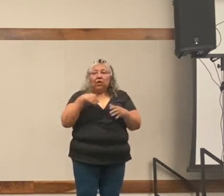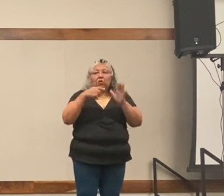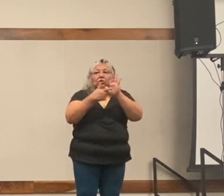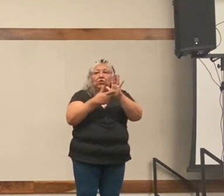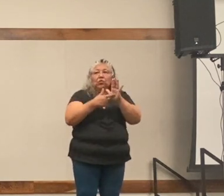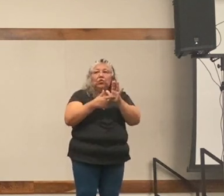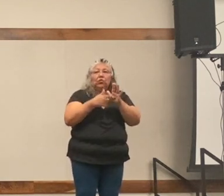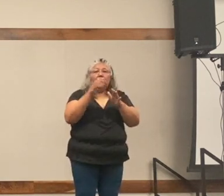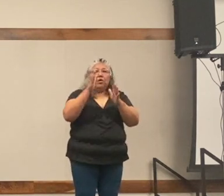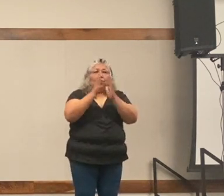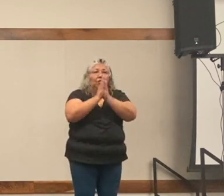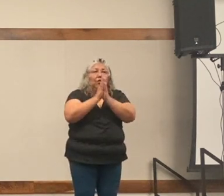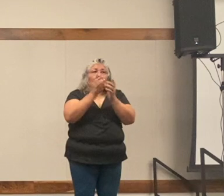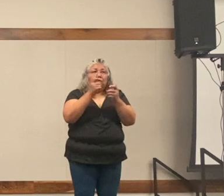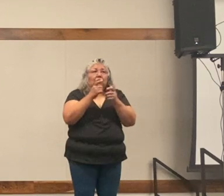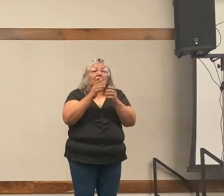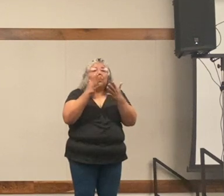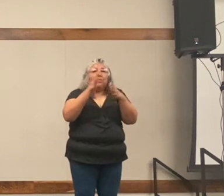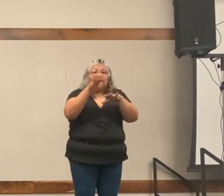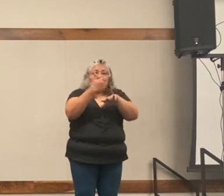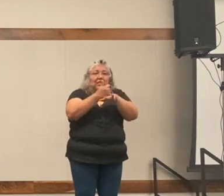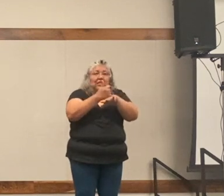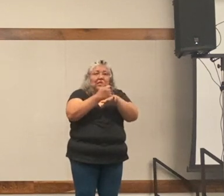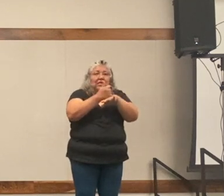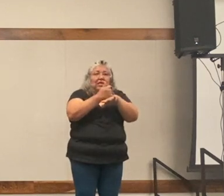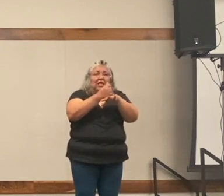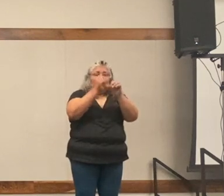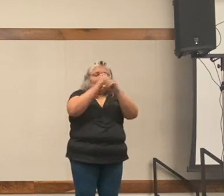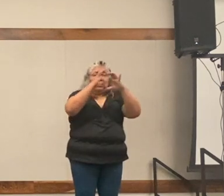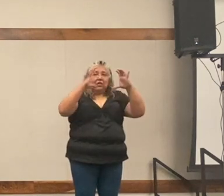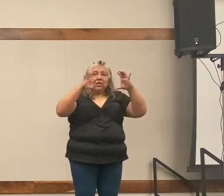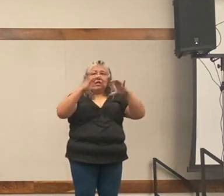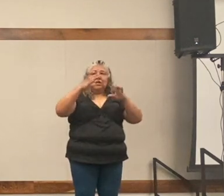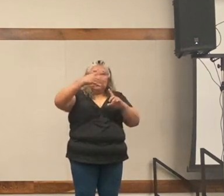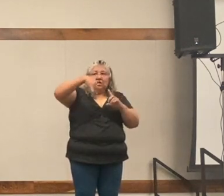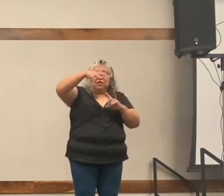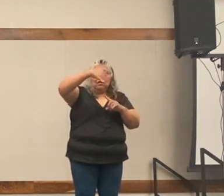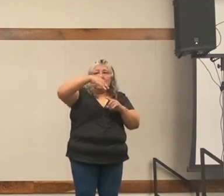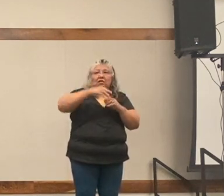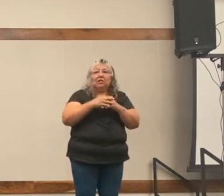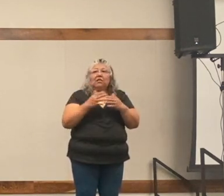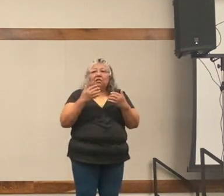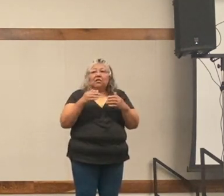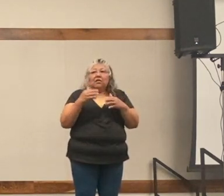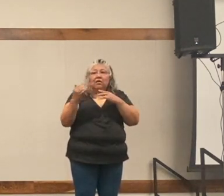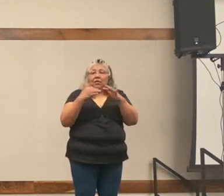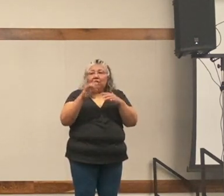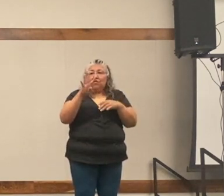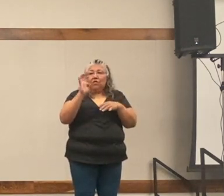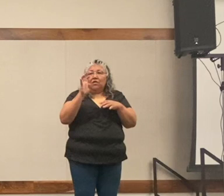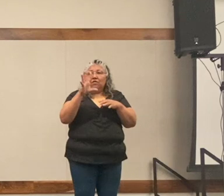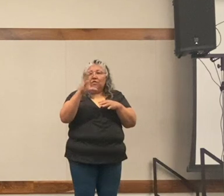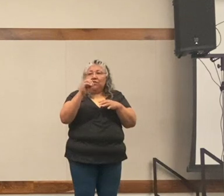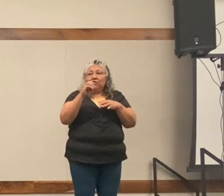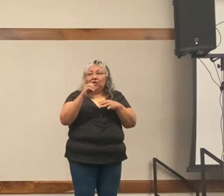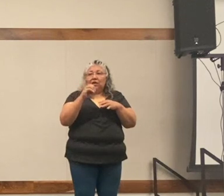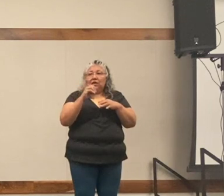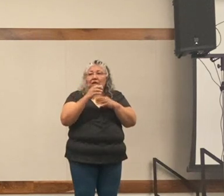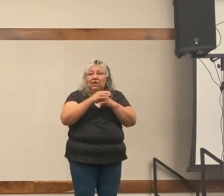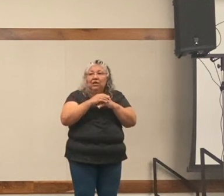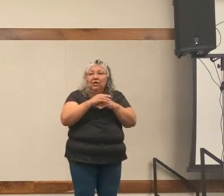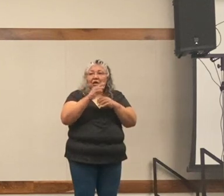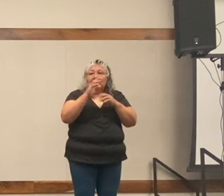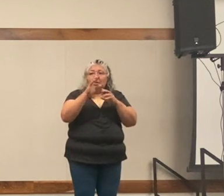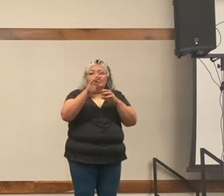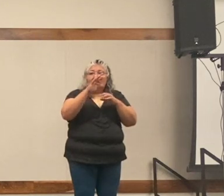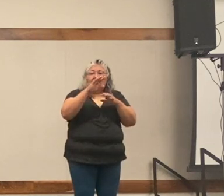real quick. But let me set the scene. So Elijah is battling 450 prophets of Baal, right?